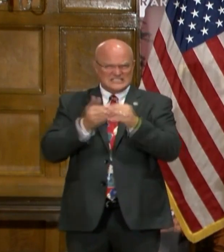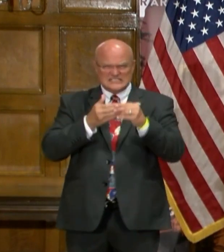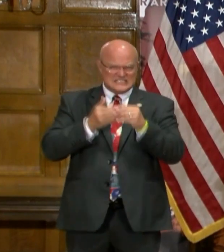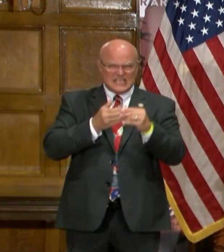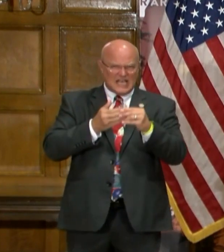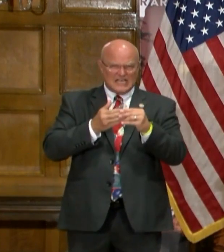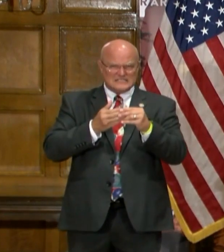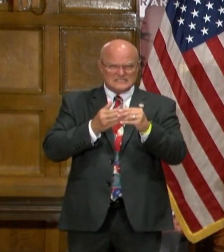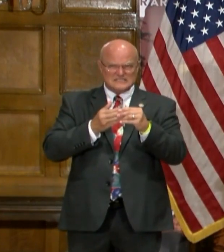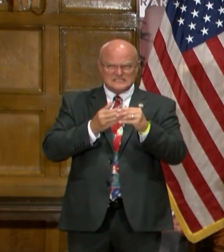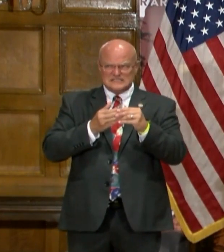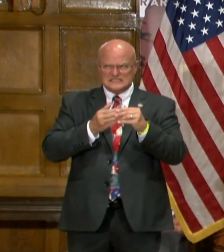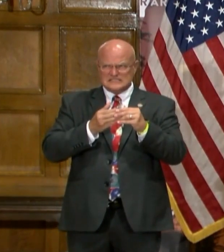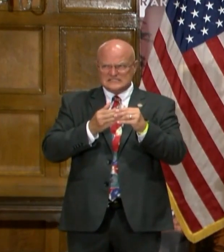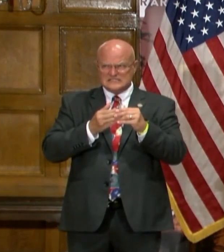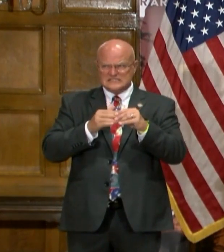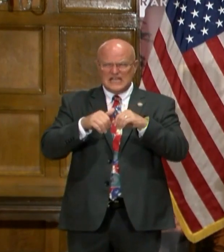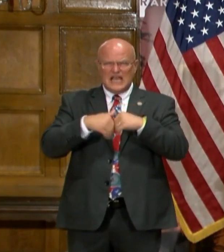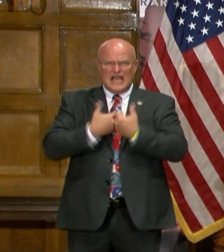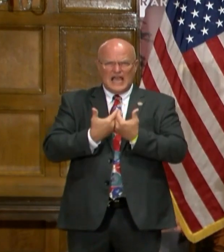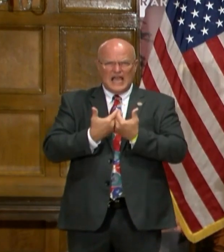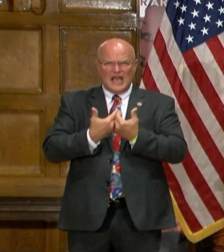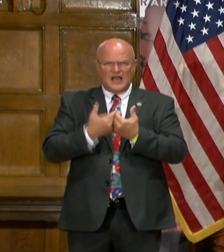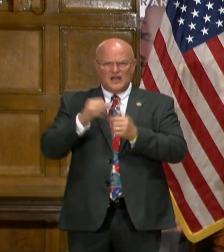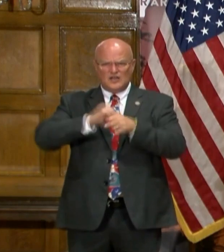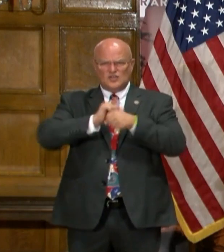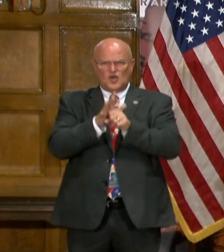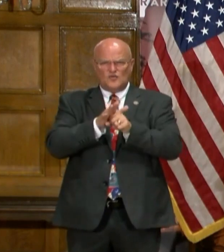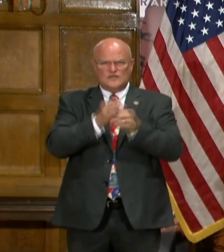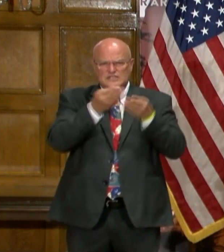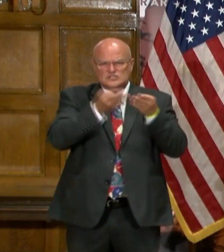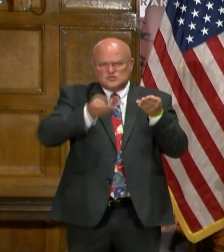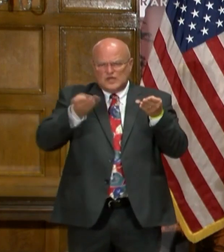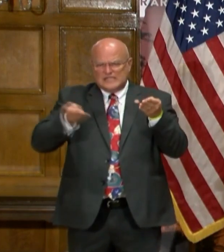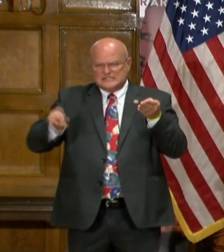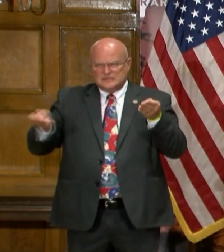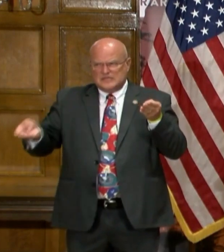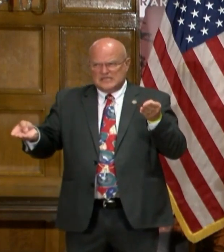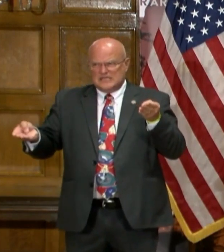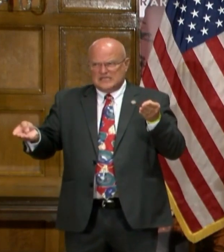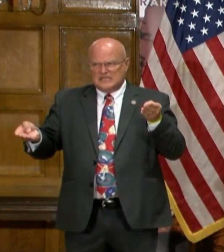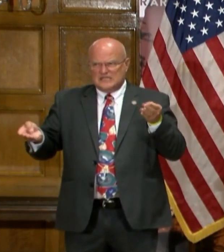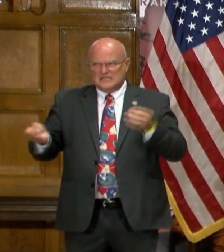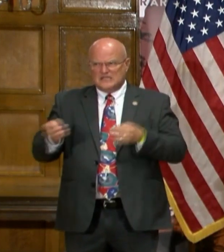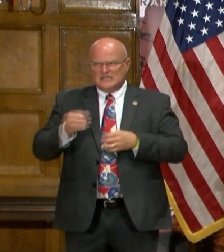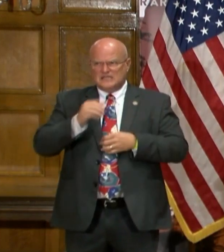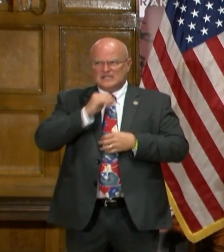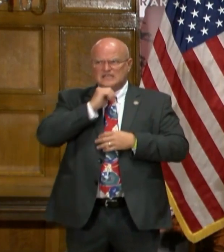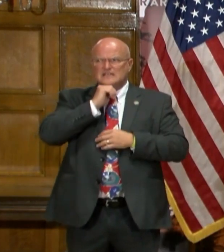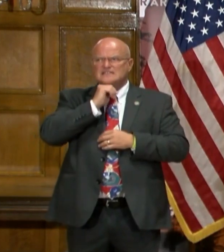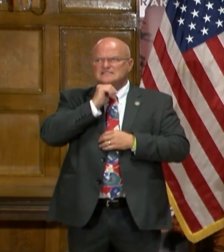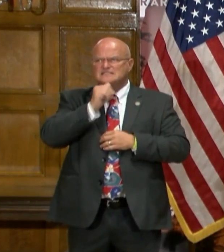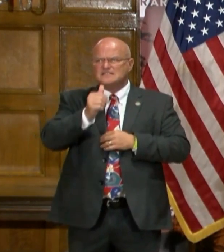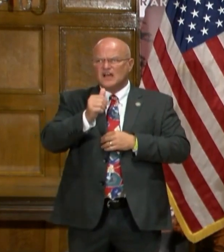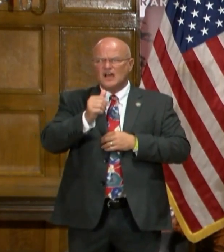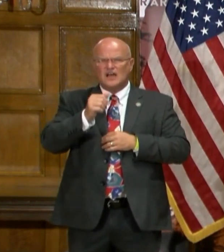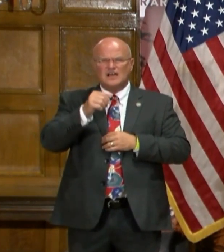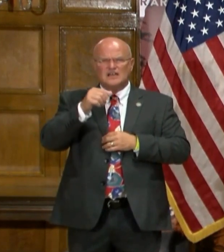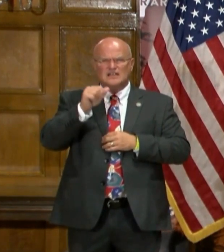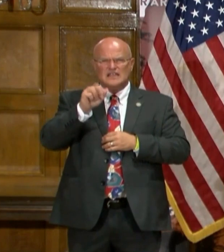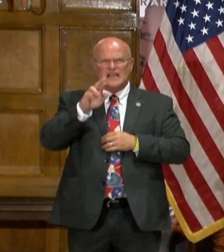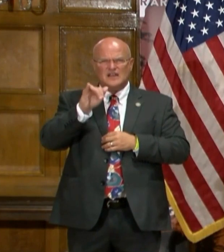guidance on how COVID is transmitted to say it's not majority aerosol.